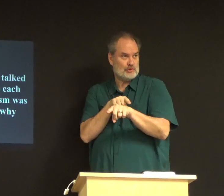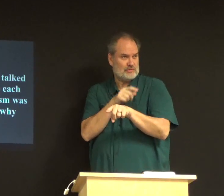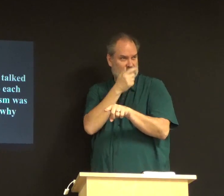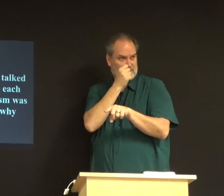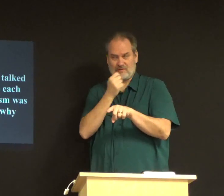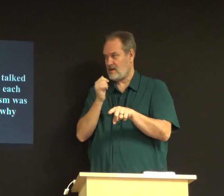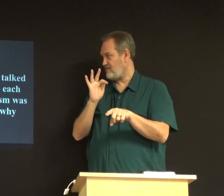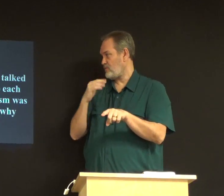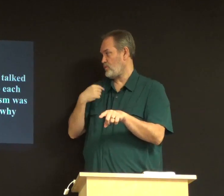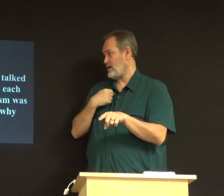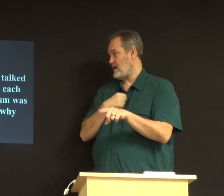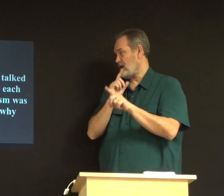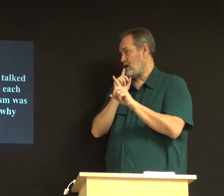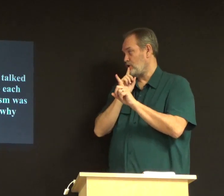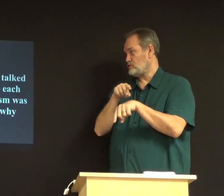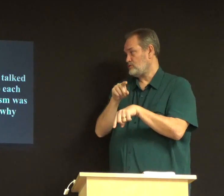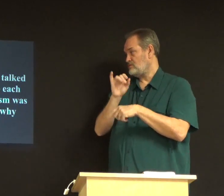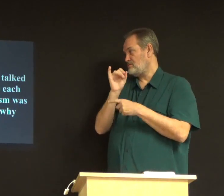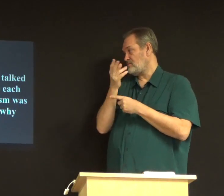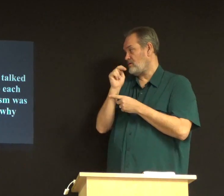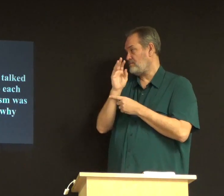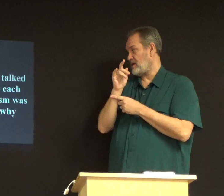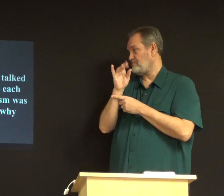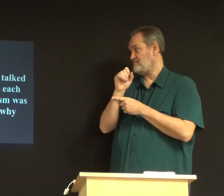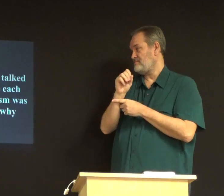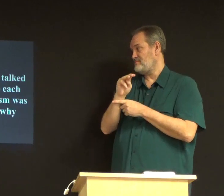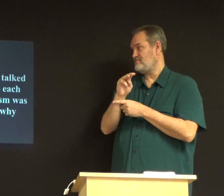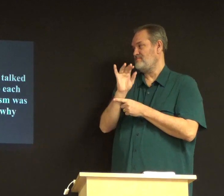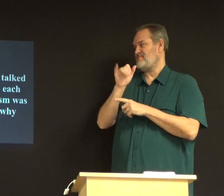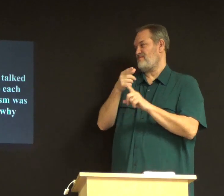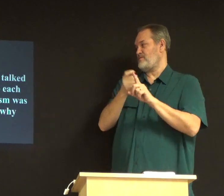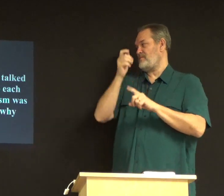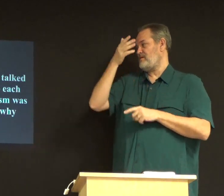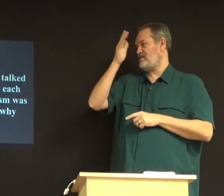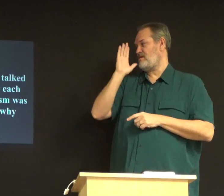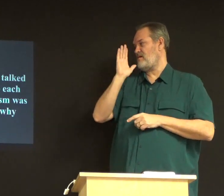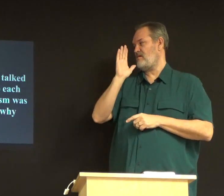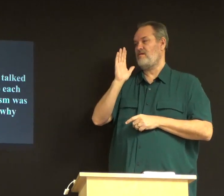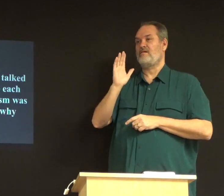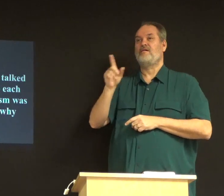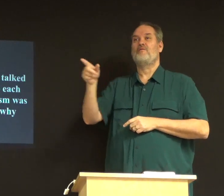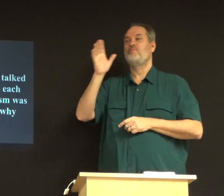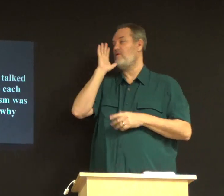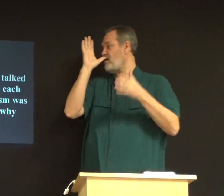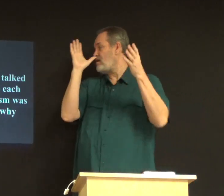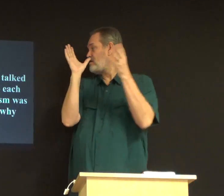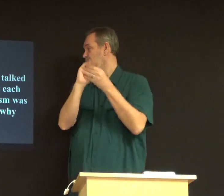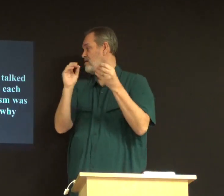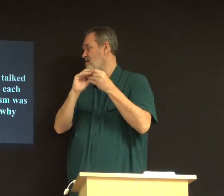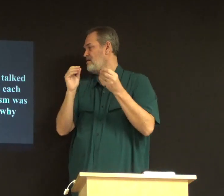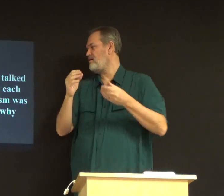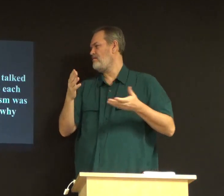answer. John, that was the one from John. And he was that. Why didn't you believe in